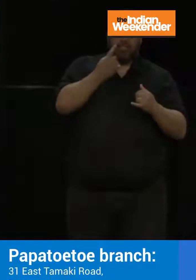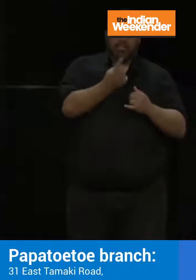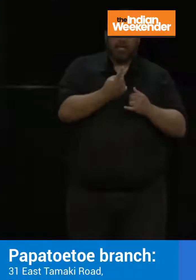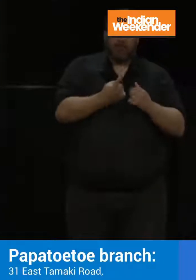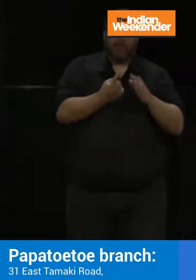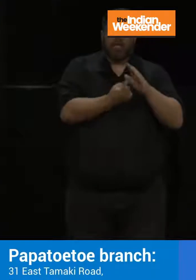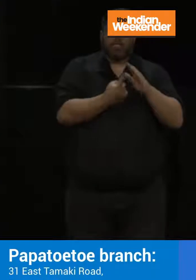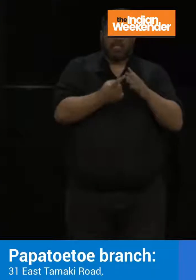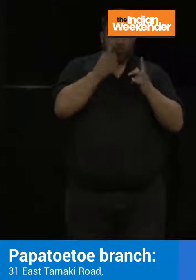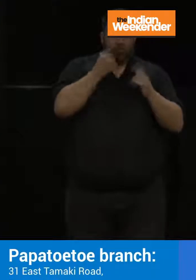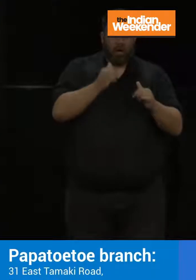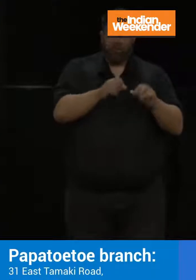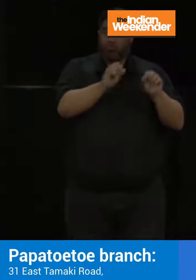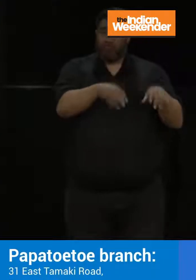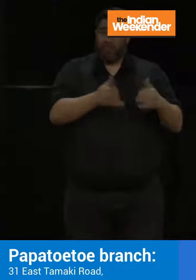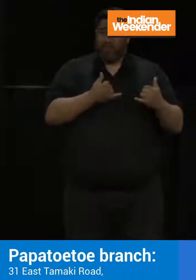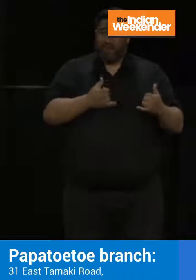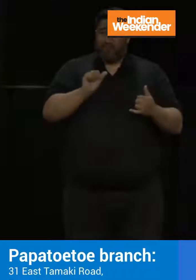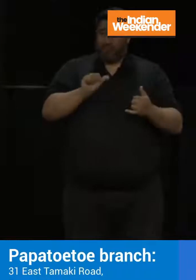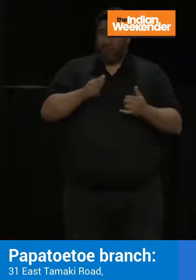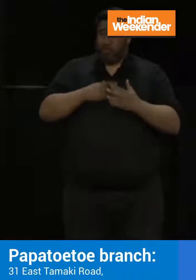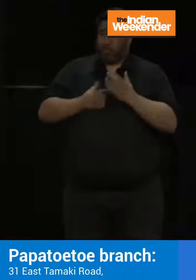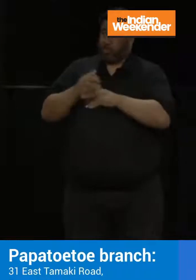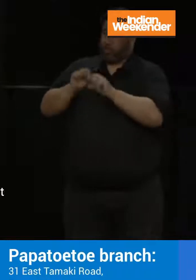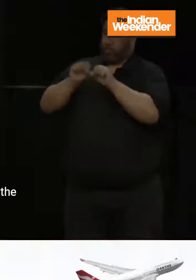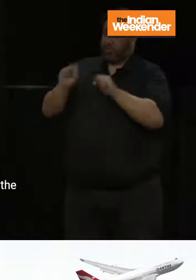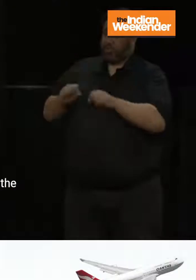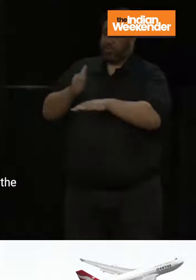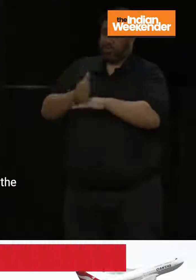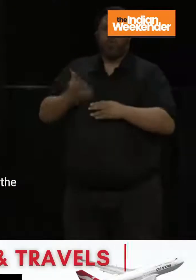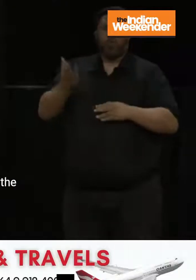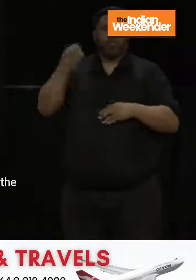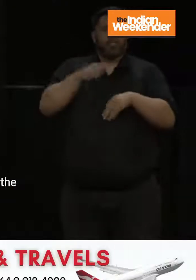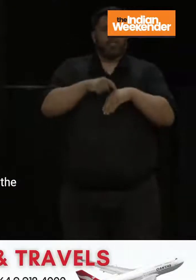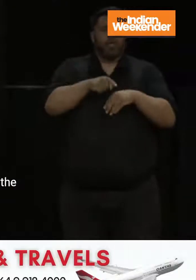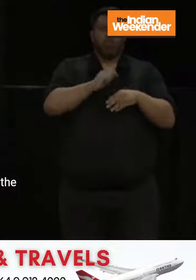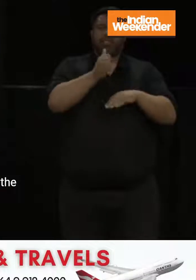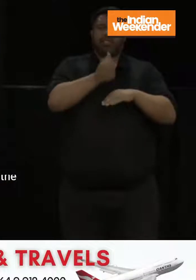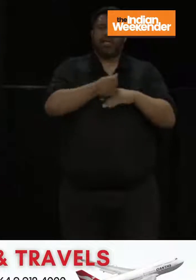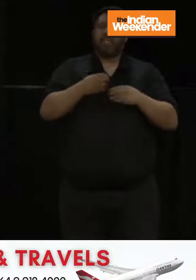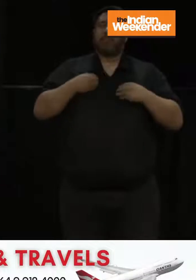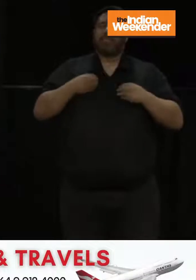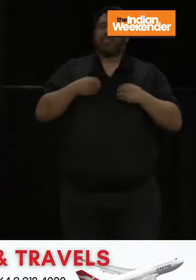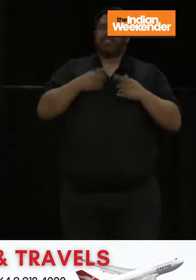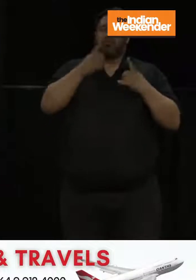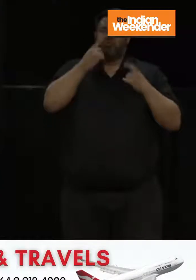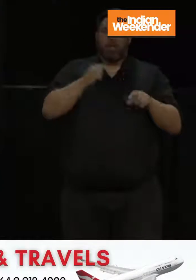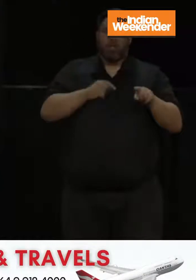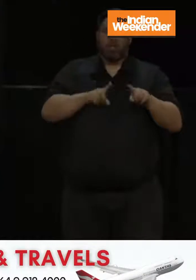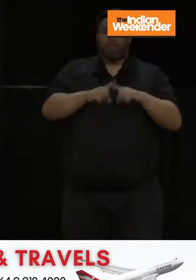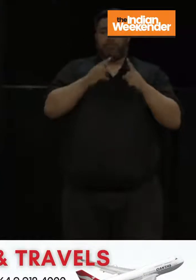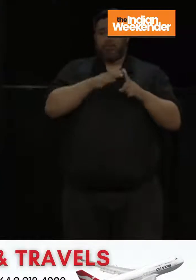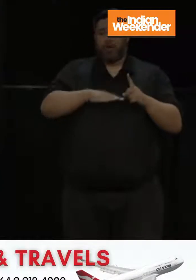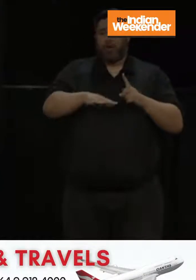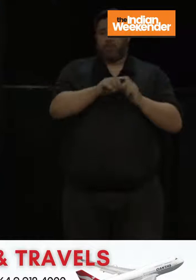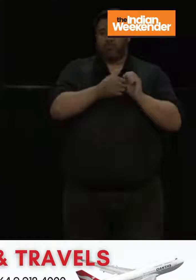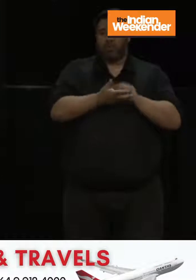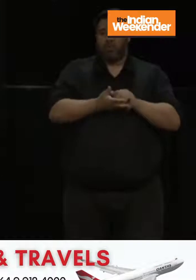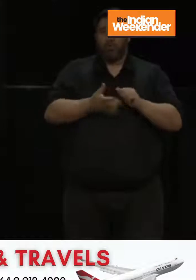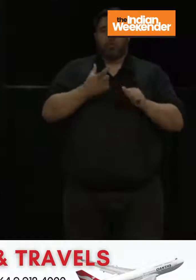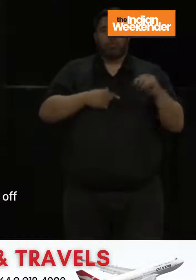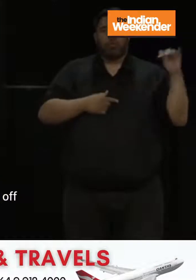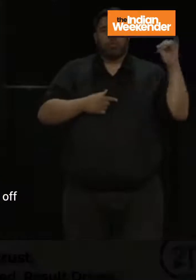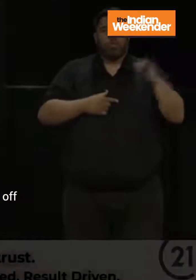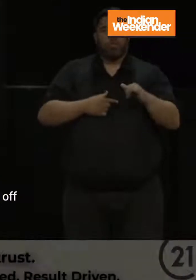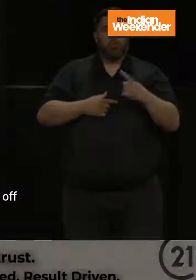that. We indicated when we kicked off the business self-isolation trial, and of course that was in a slightly different environment. It was a week or